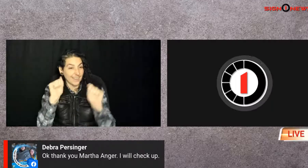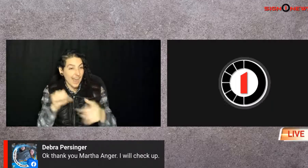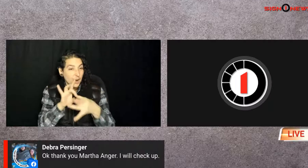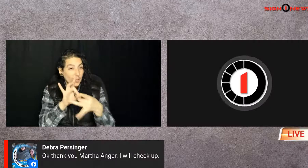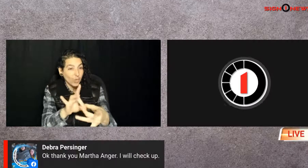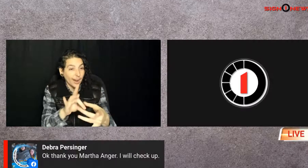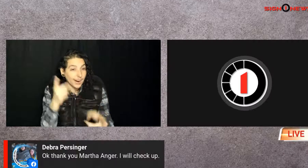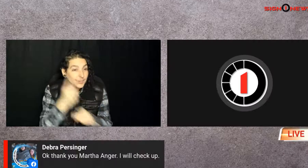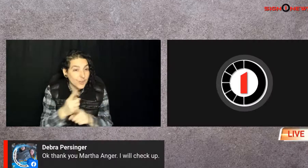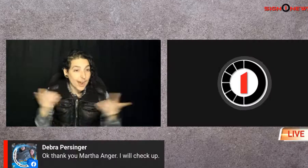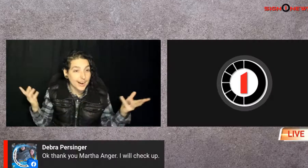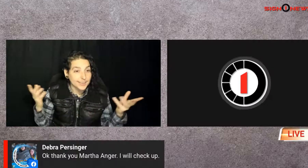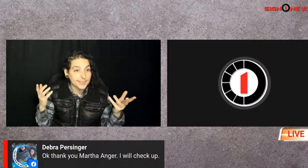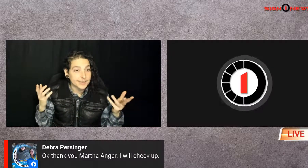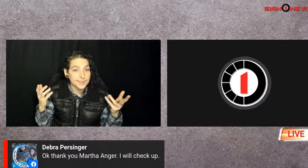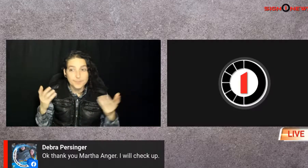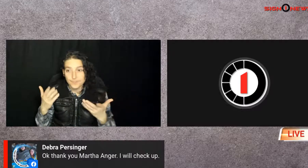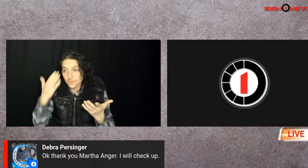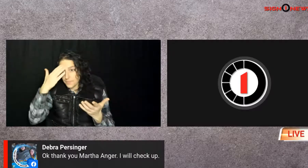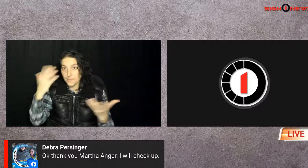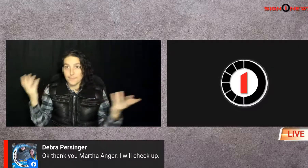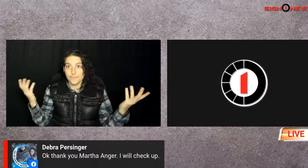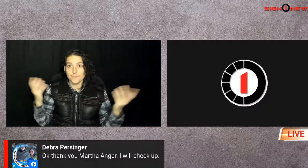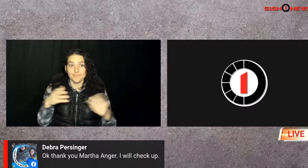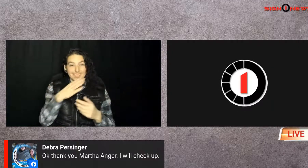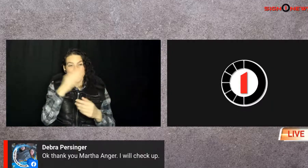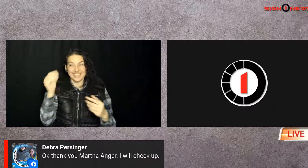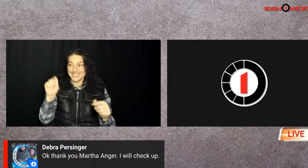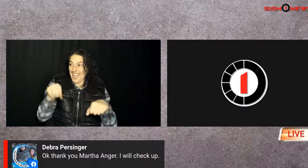we wish we knew back then what we know now.